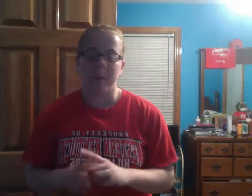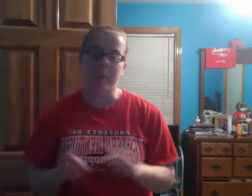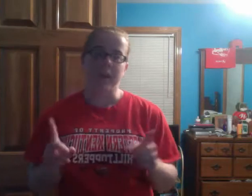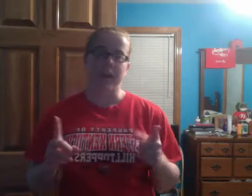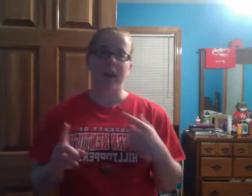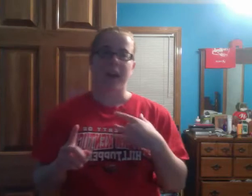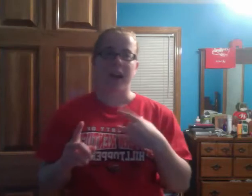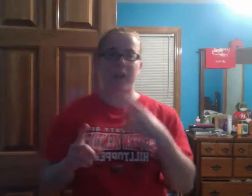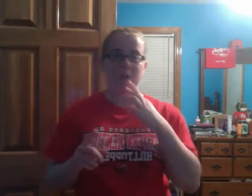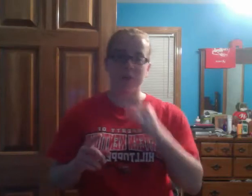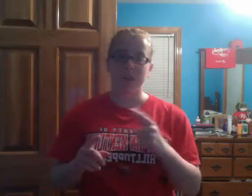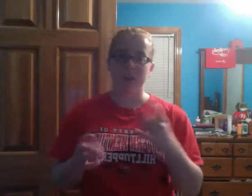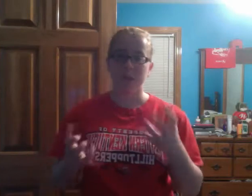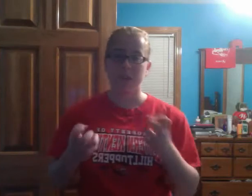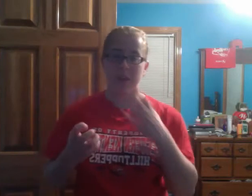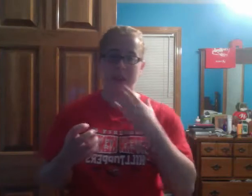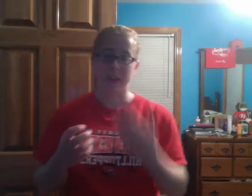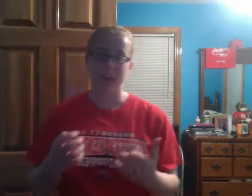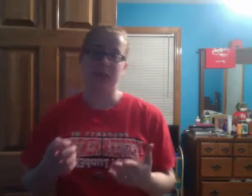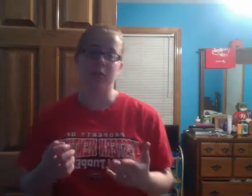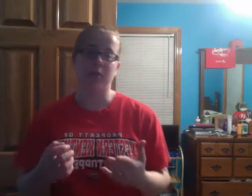But I really want to thank you for